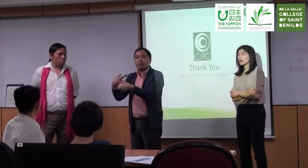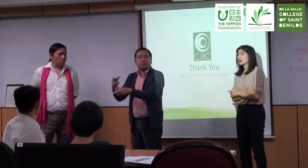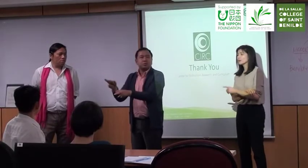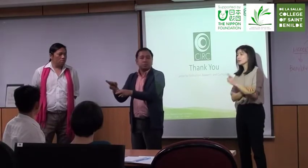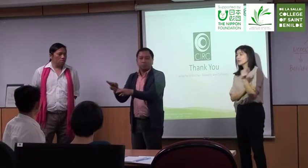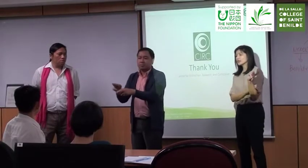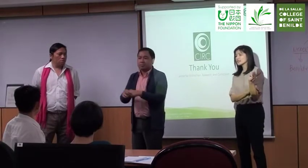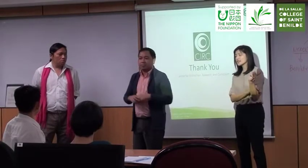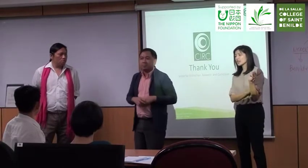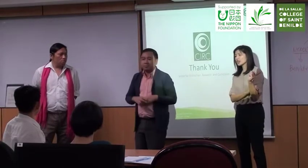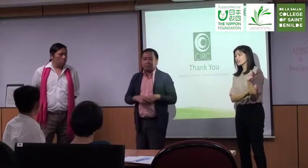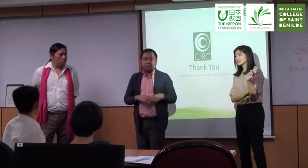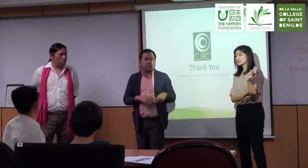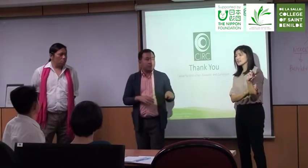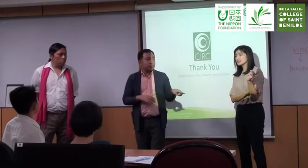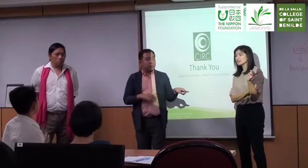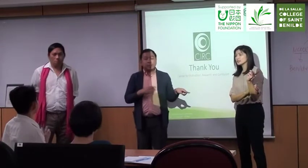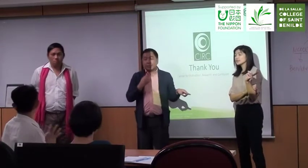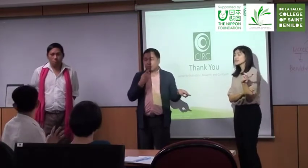So they're the